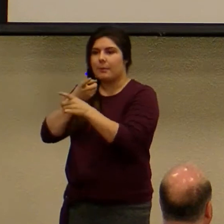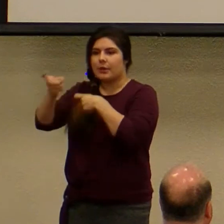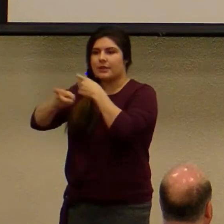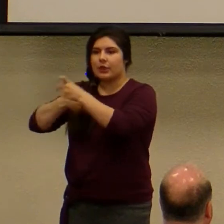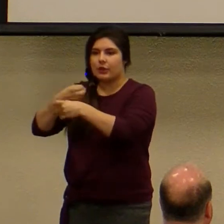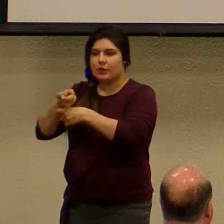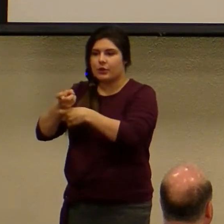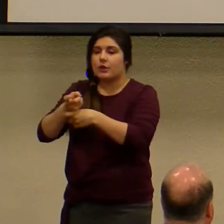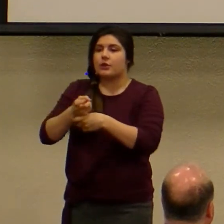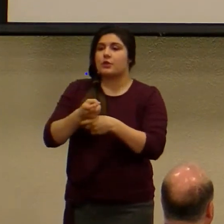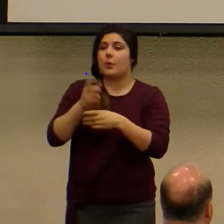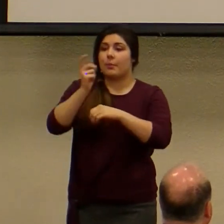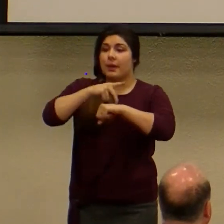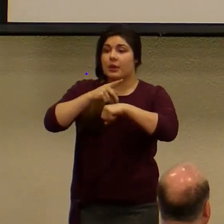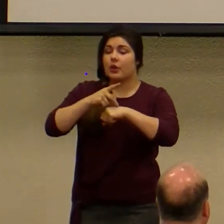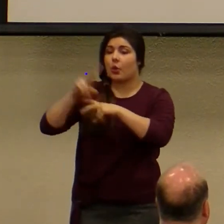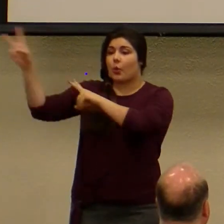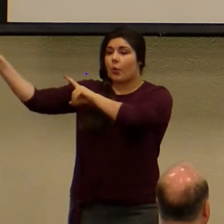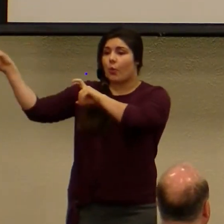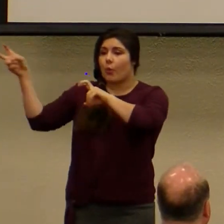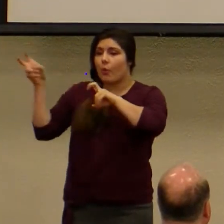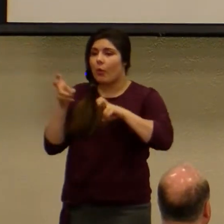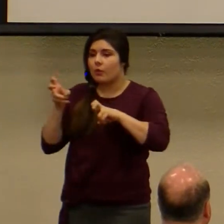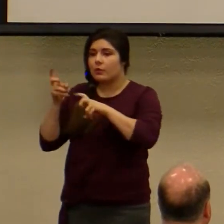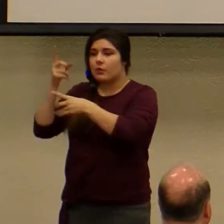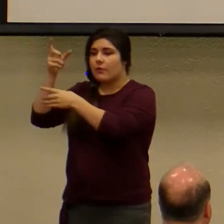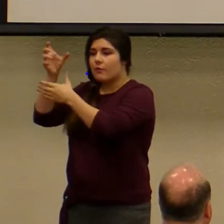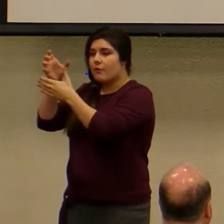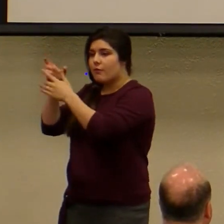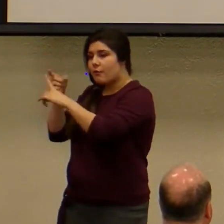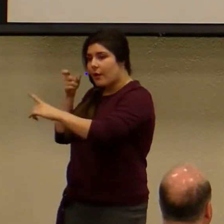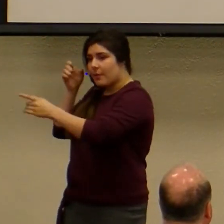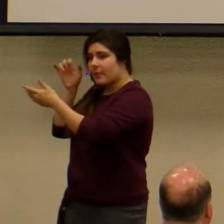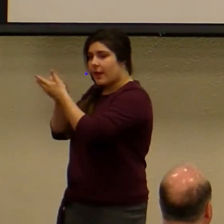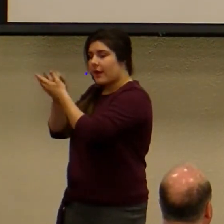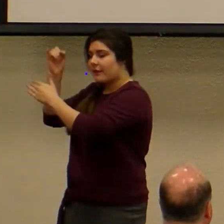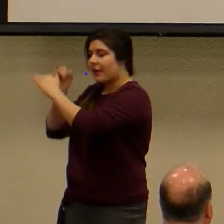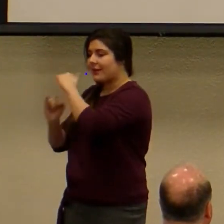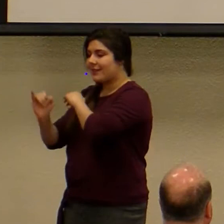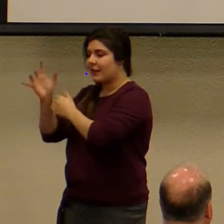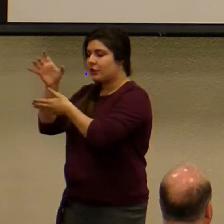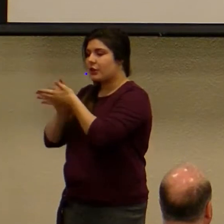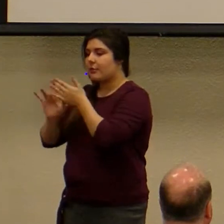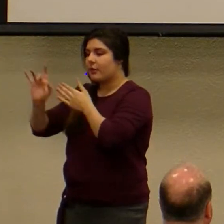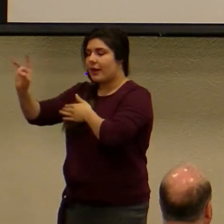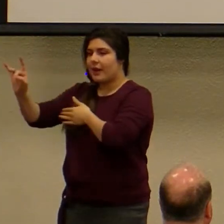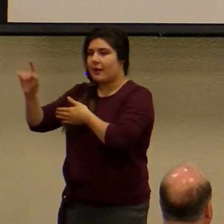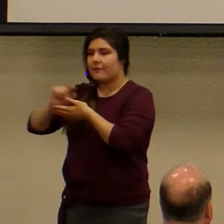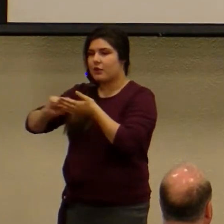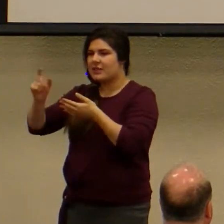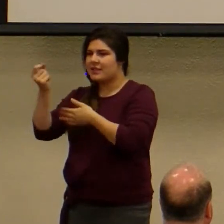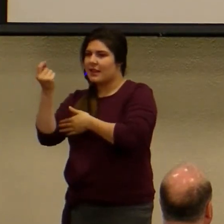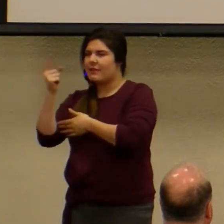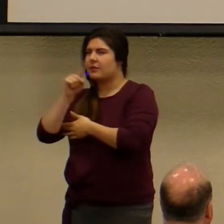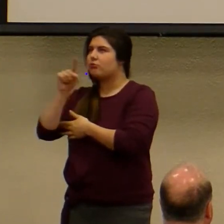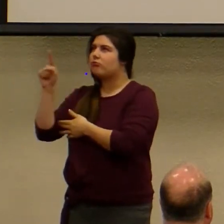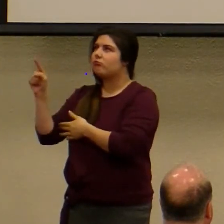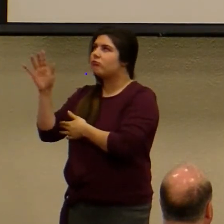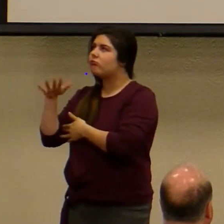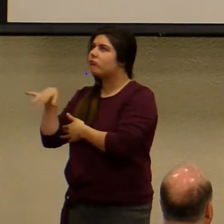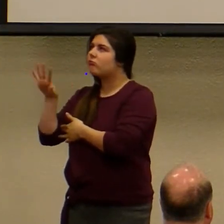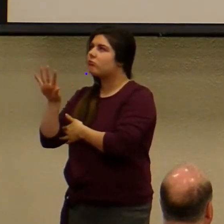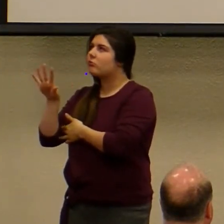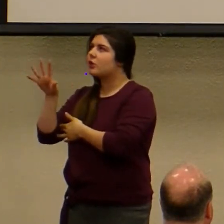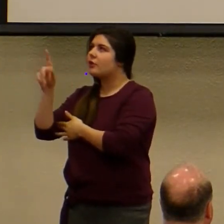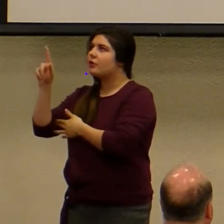and here's where Peter quotes. Peter quotes from the section of Isaiah chapter 8, verses 11 all the way down to about verse